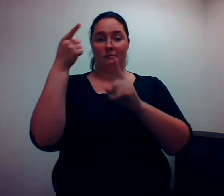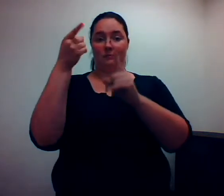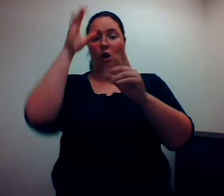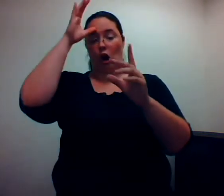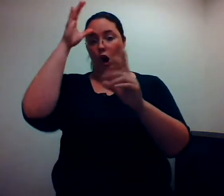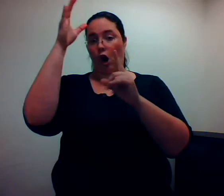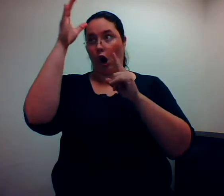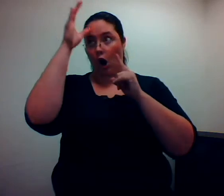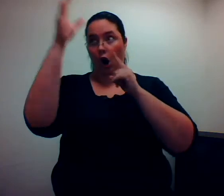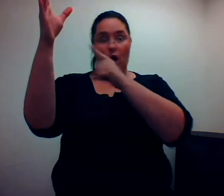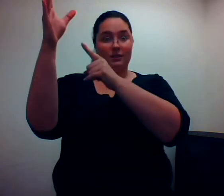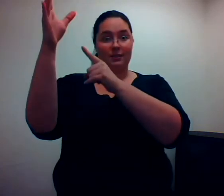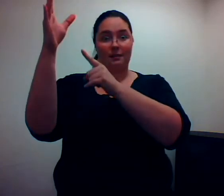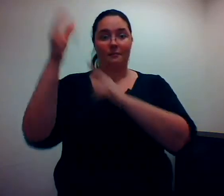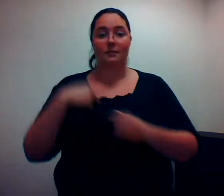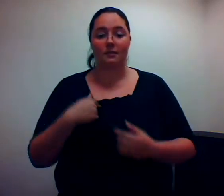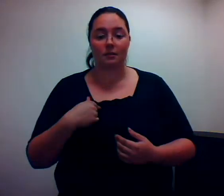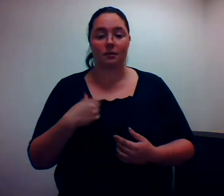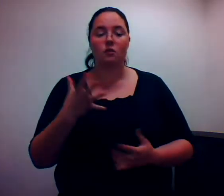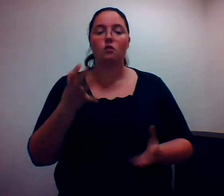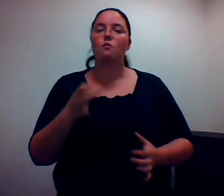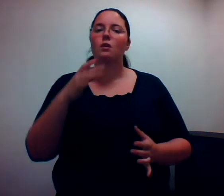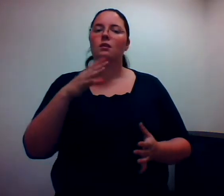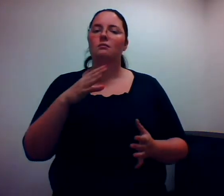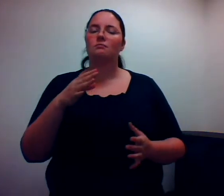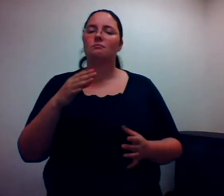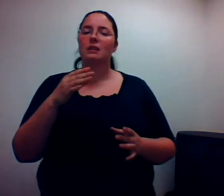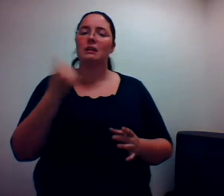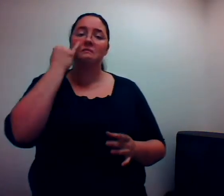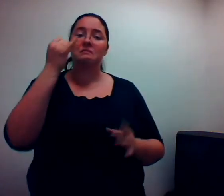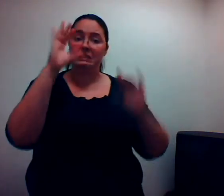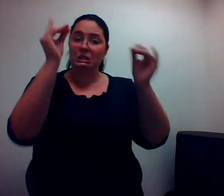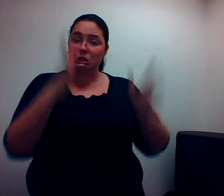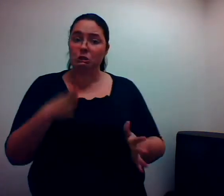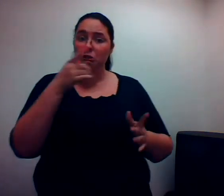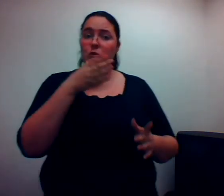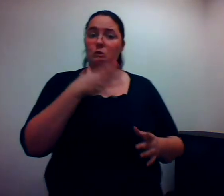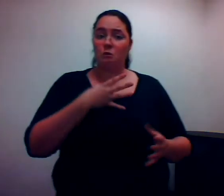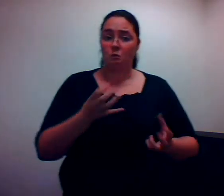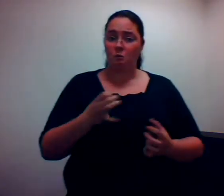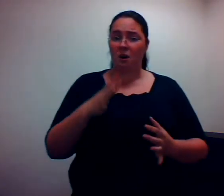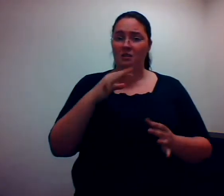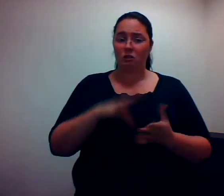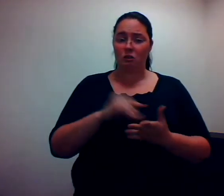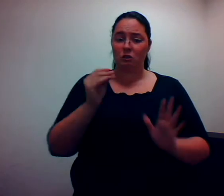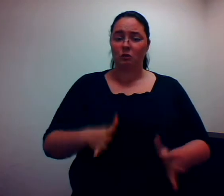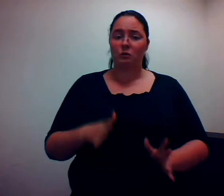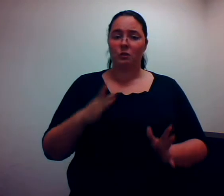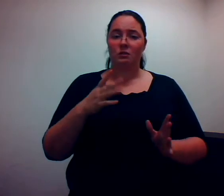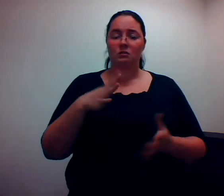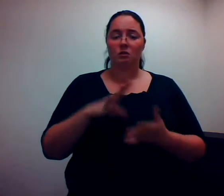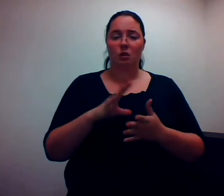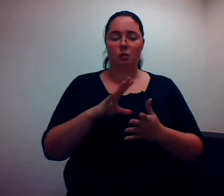students to read, but you end up kind of giving them a mixed bag of reading assignments that don't have any real coherence